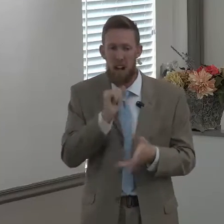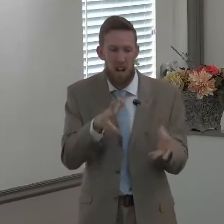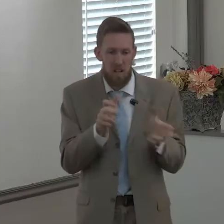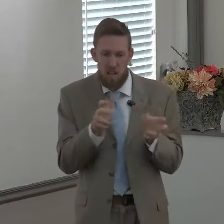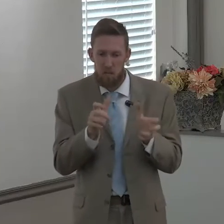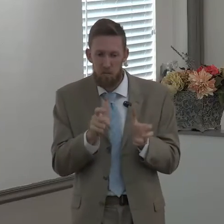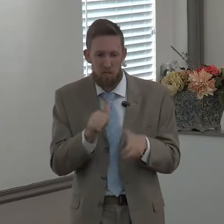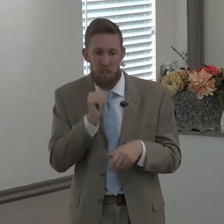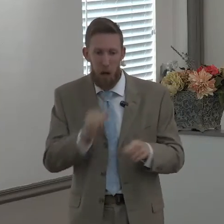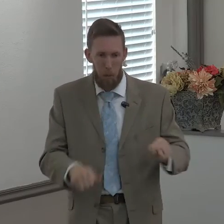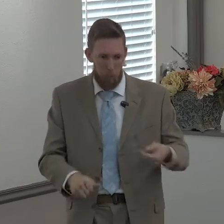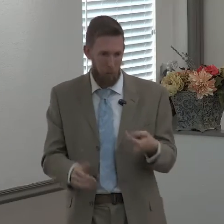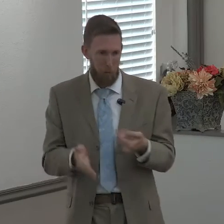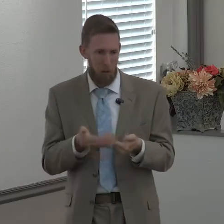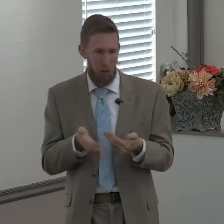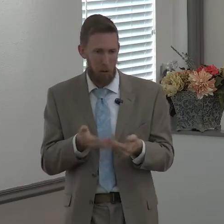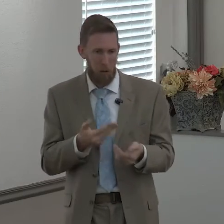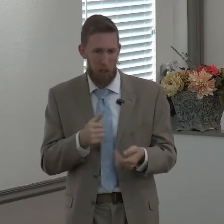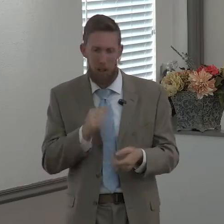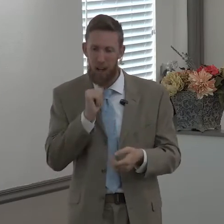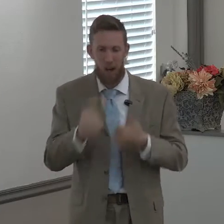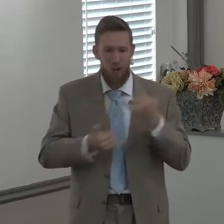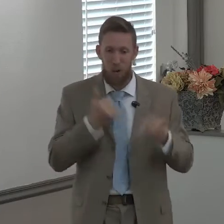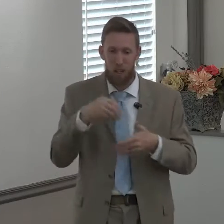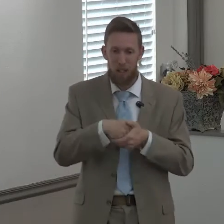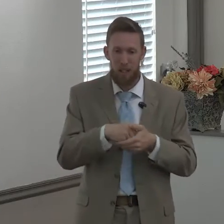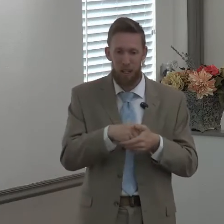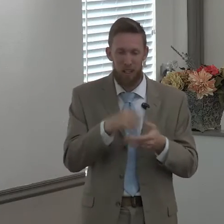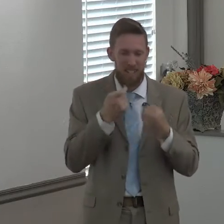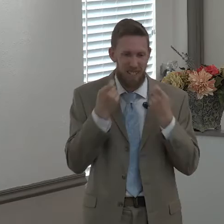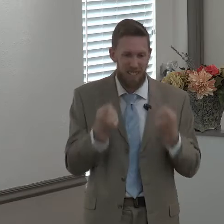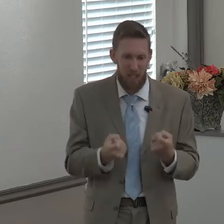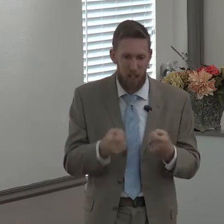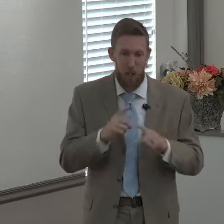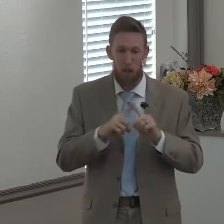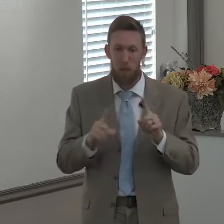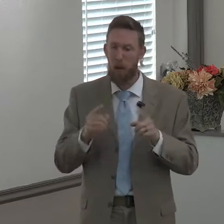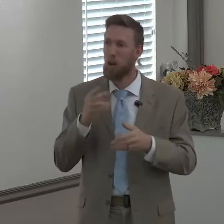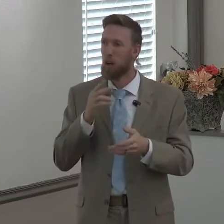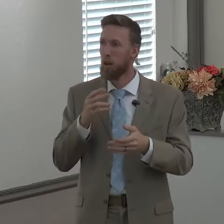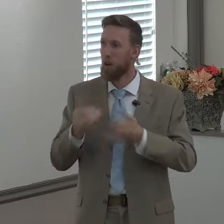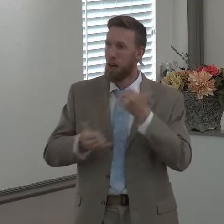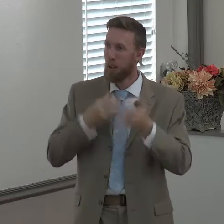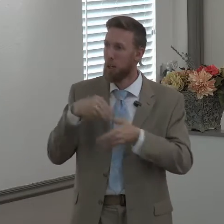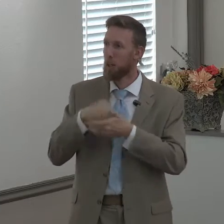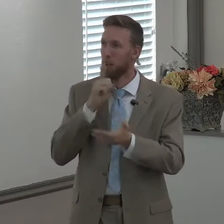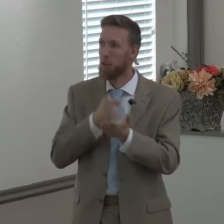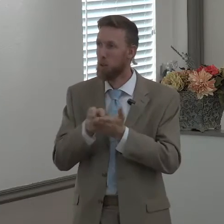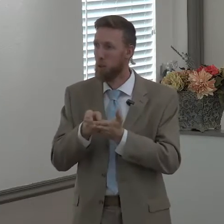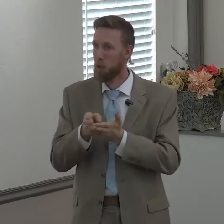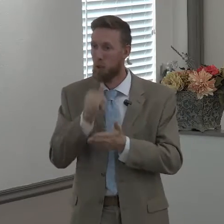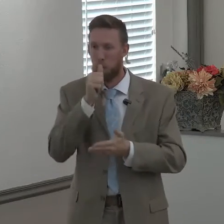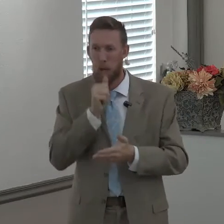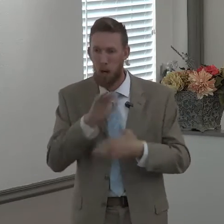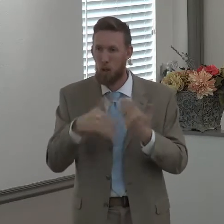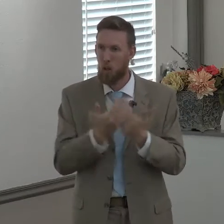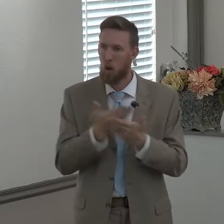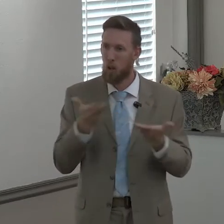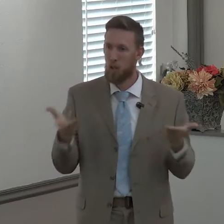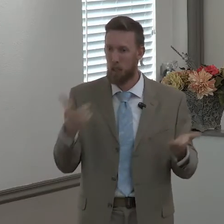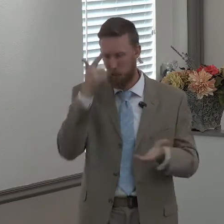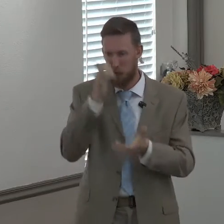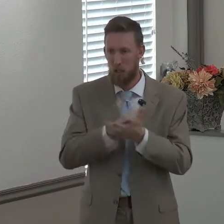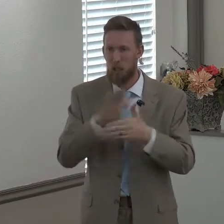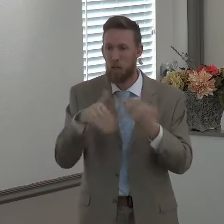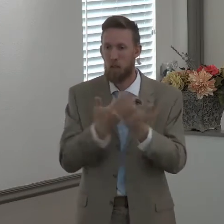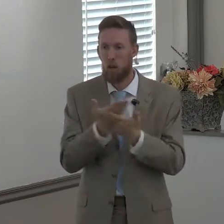up. It goes on and says, it doth not behave itself unseemly, seeketh not her own, is not easily provoked,